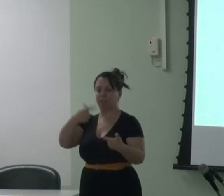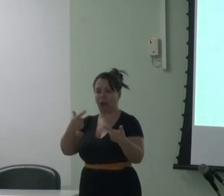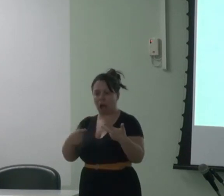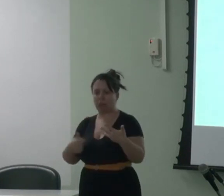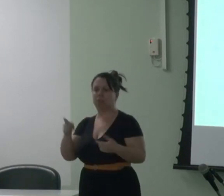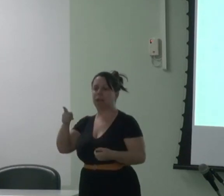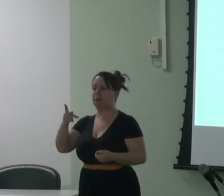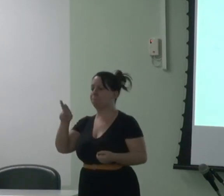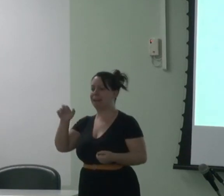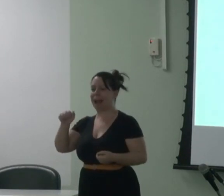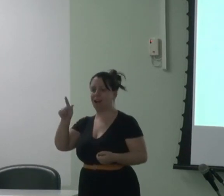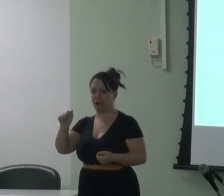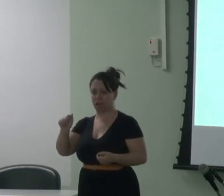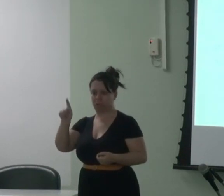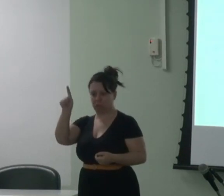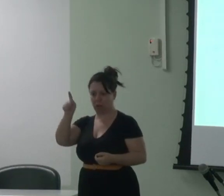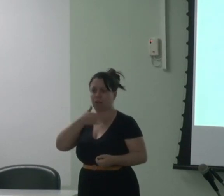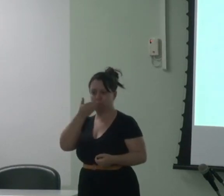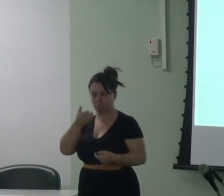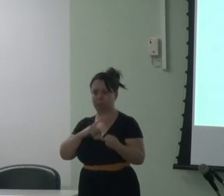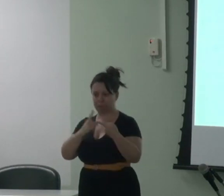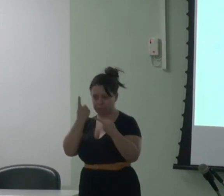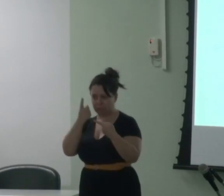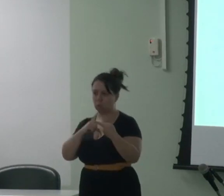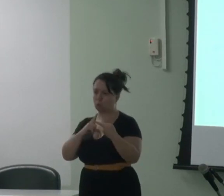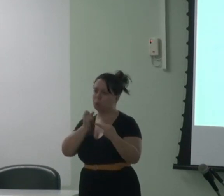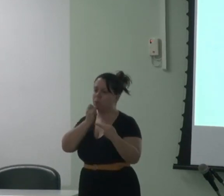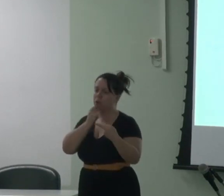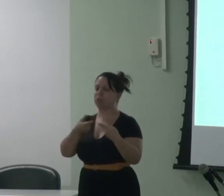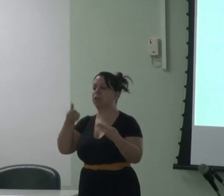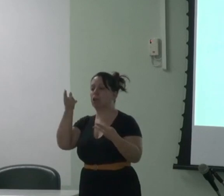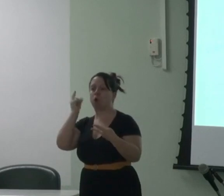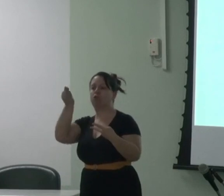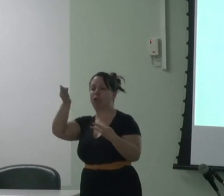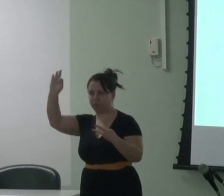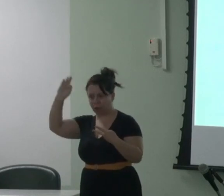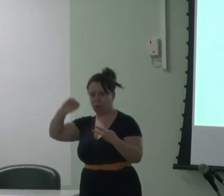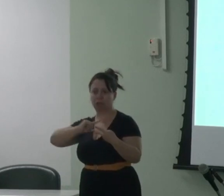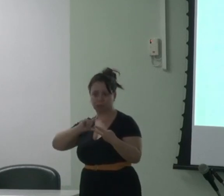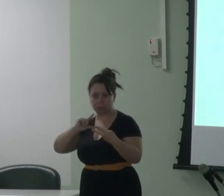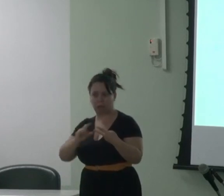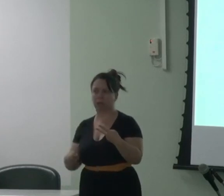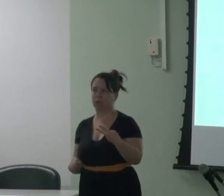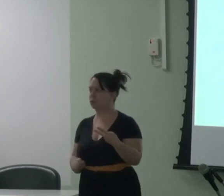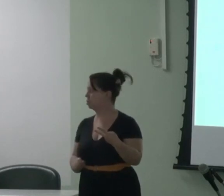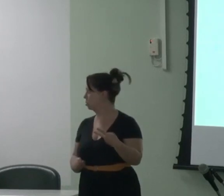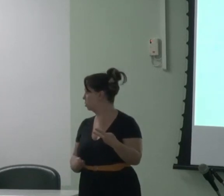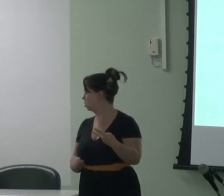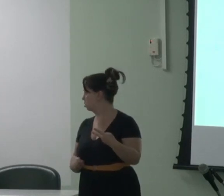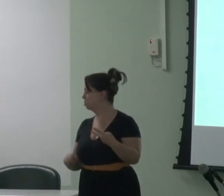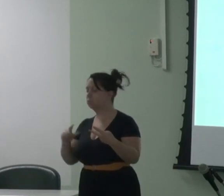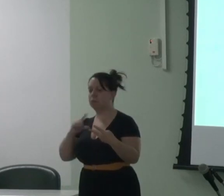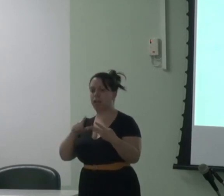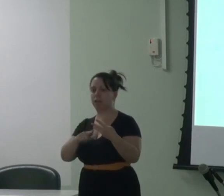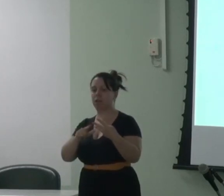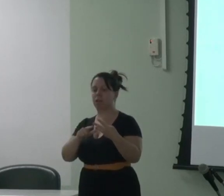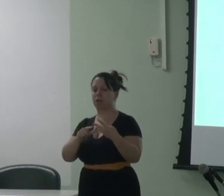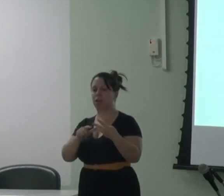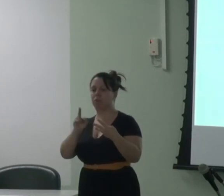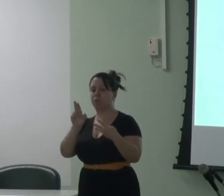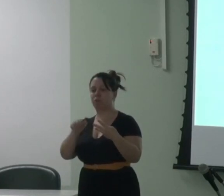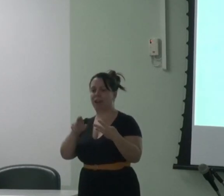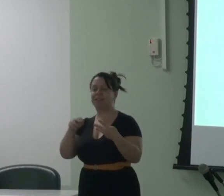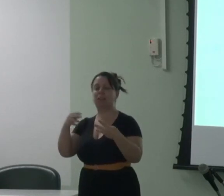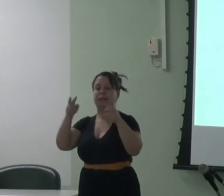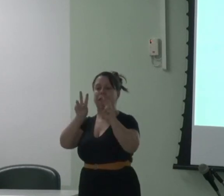Prague, and there is another one very well maintained in France. You will find links to some of them on